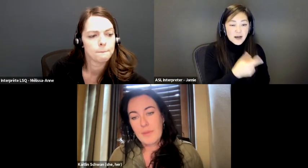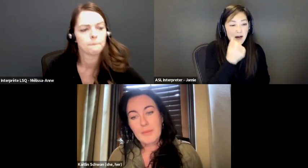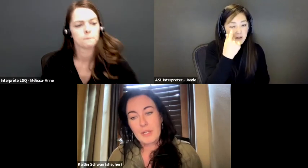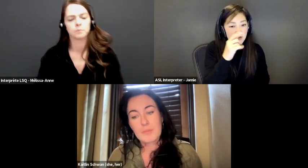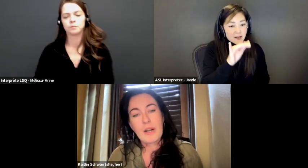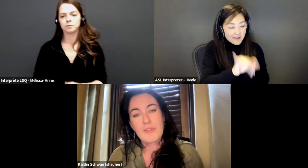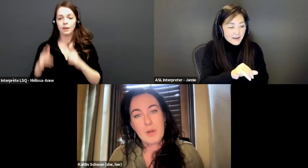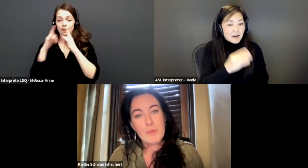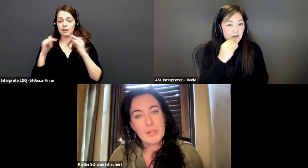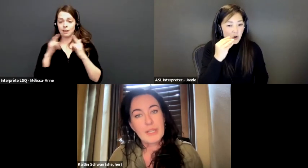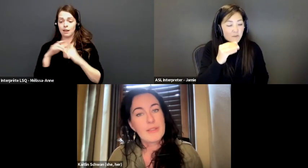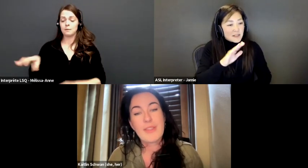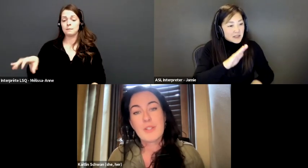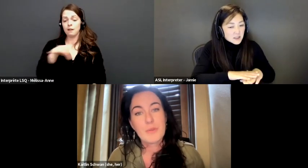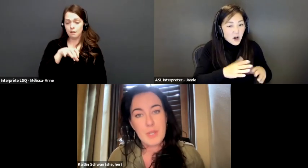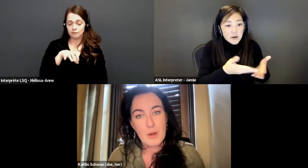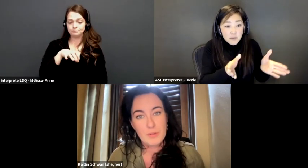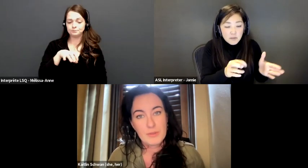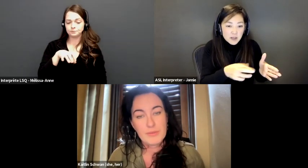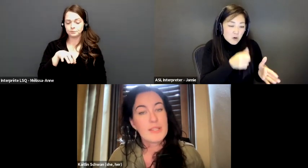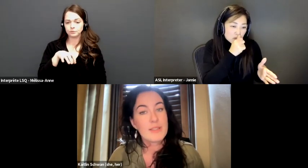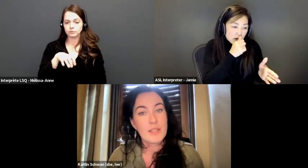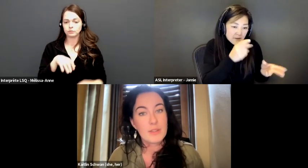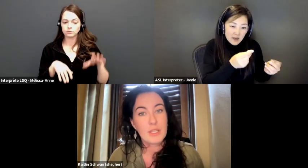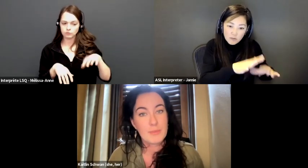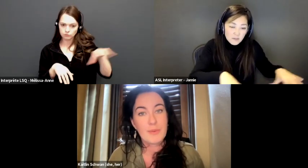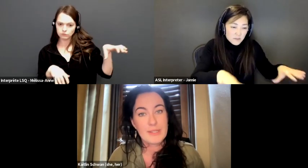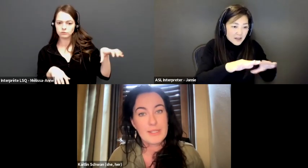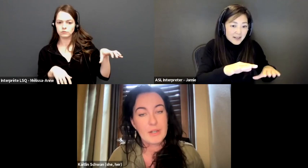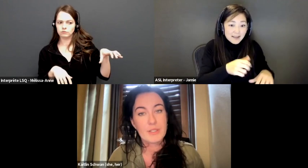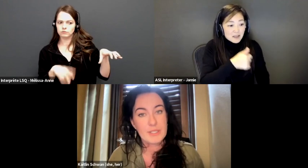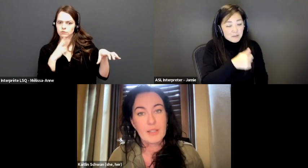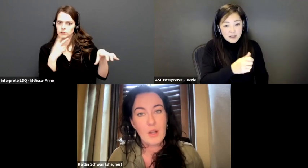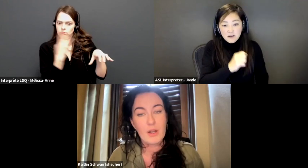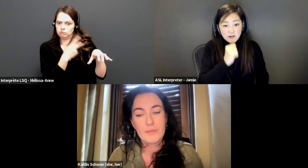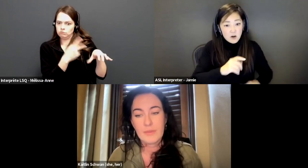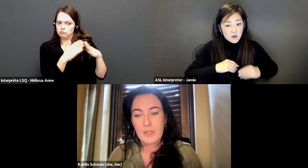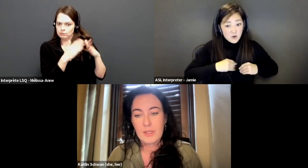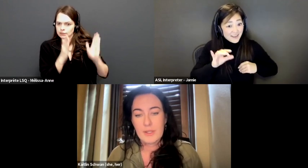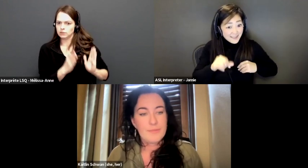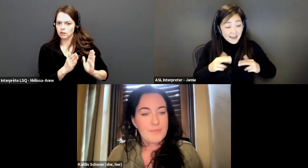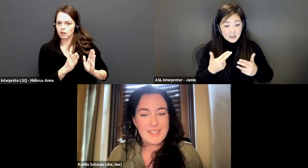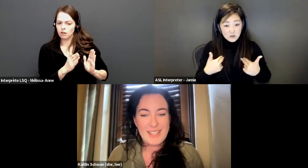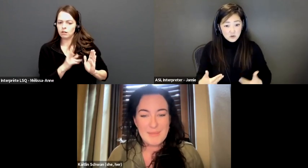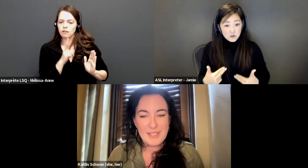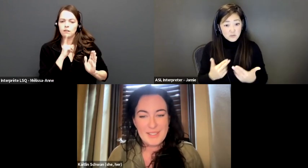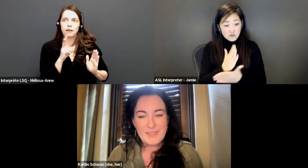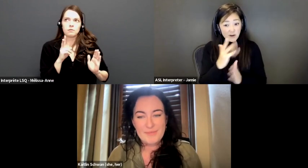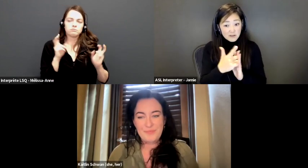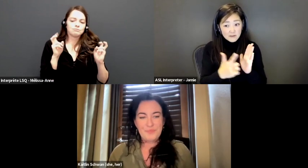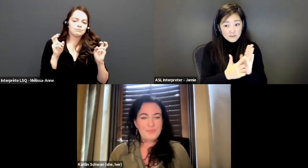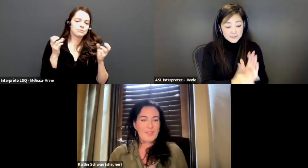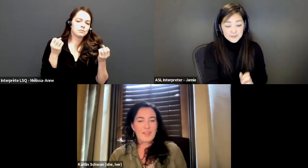on public or private property that they don't own. This is the human rights standards in law. Next slide,